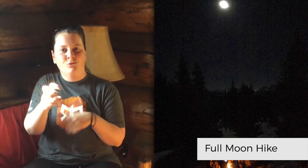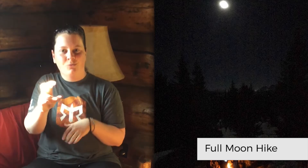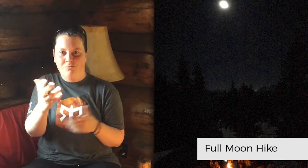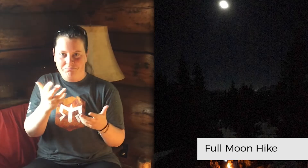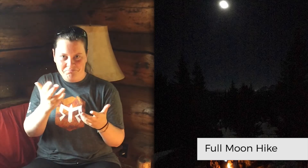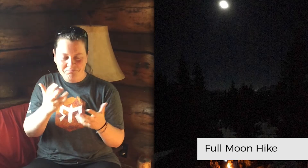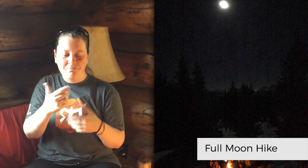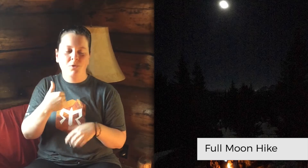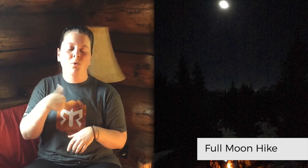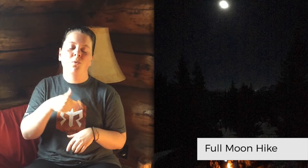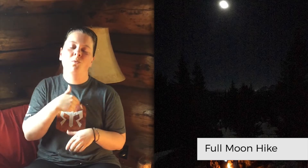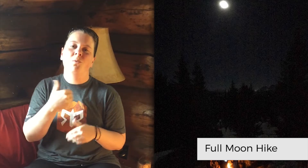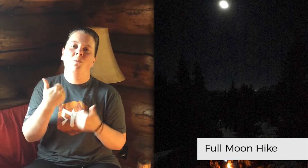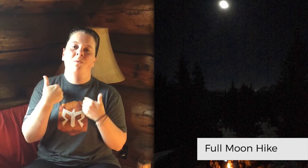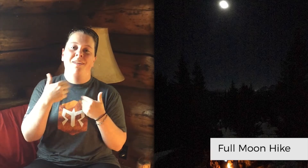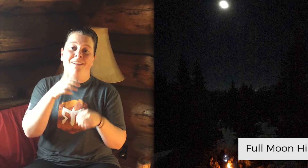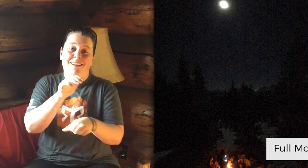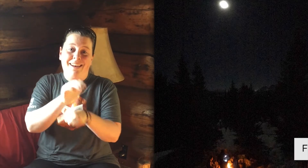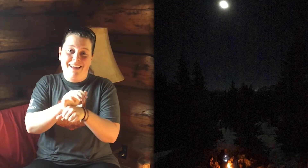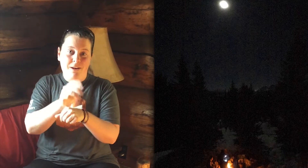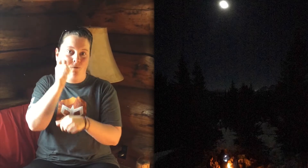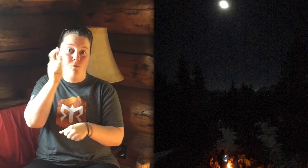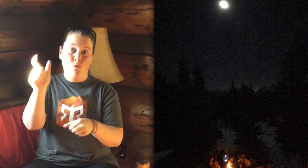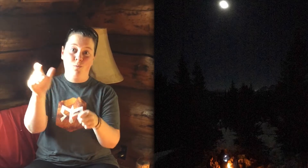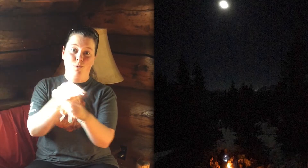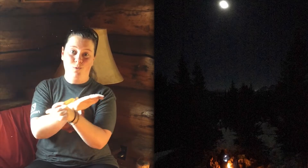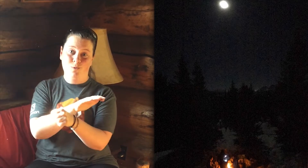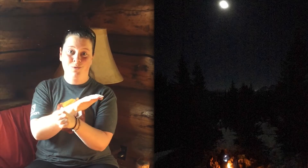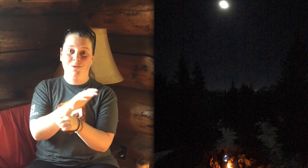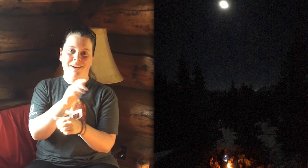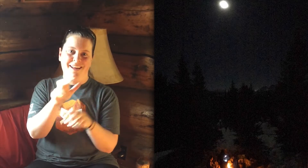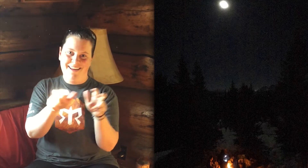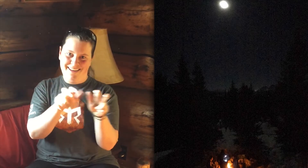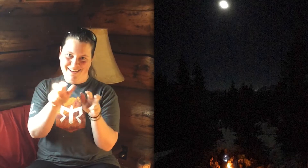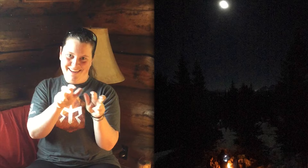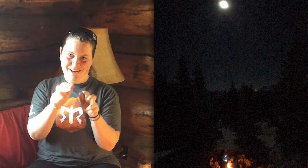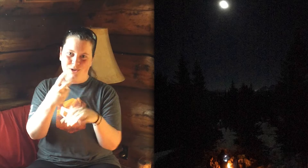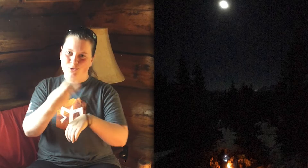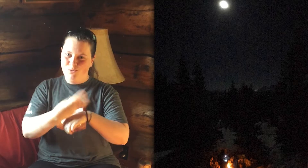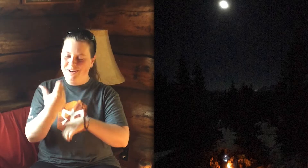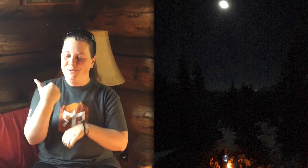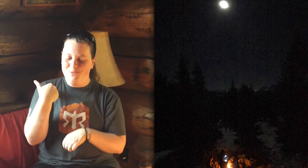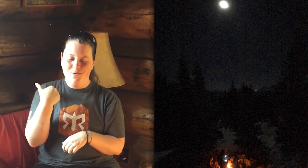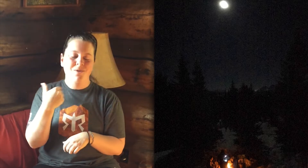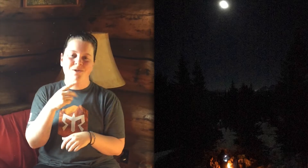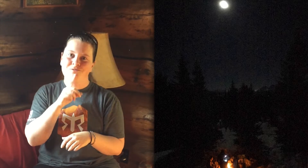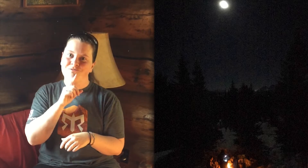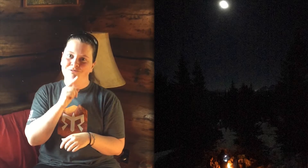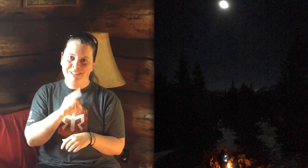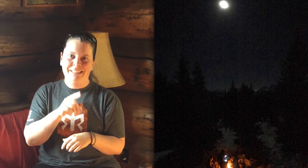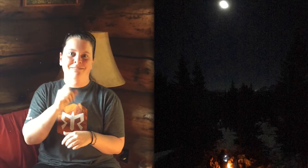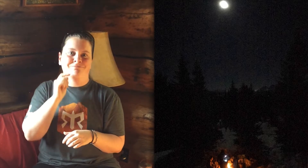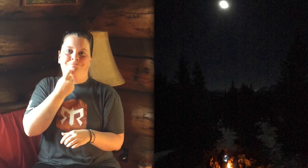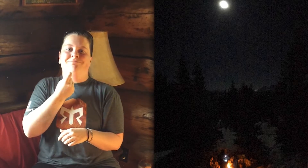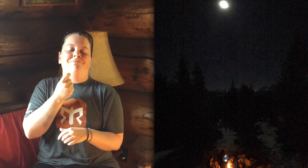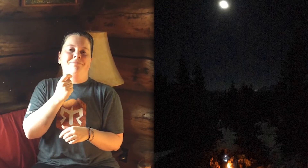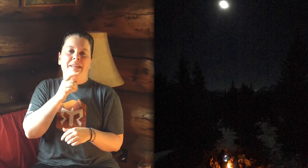The students wanted to go on a hike, and we decided to go for a full moon hike just a couple days ago, and it was